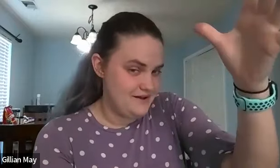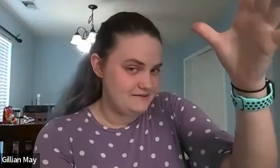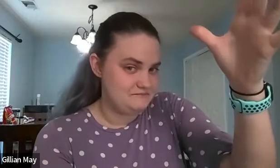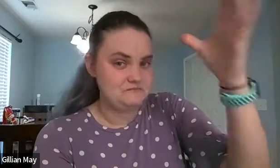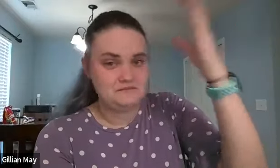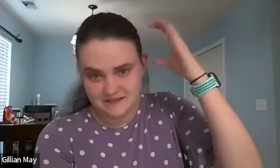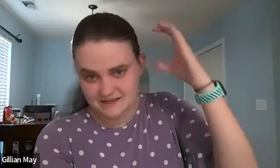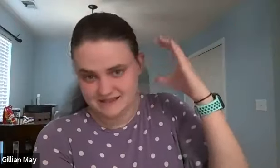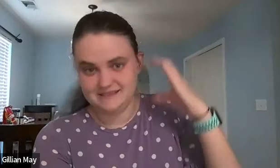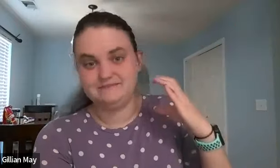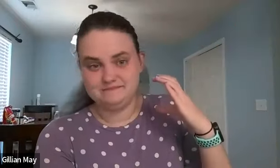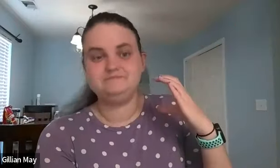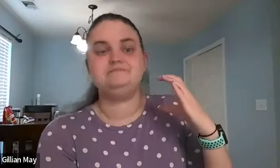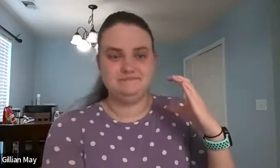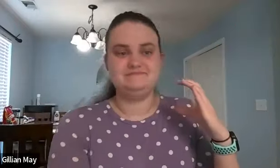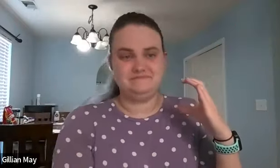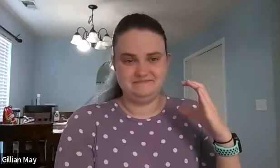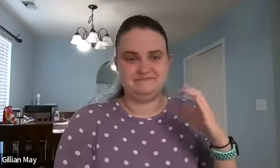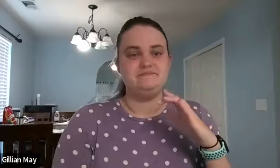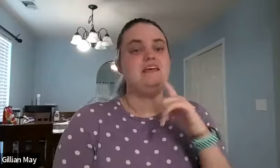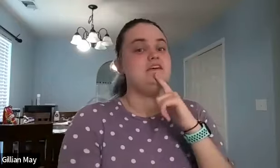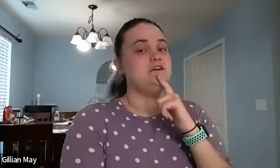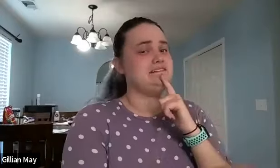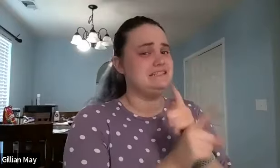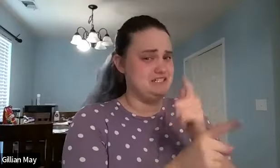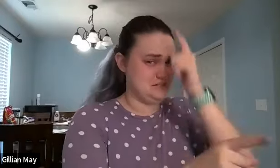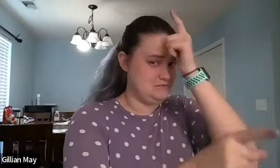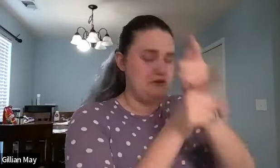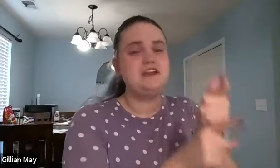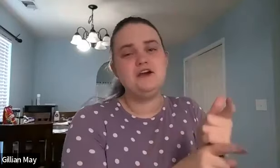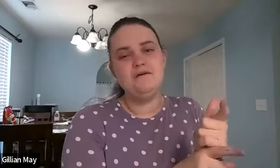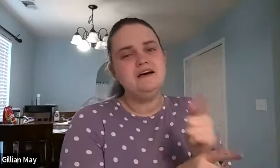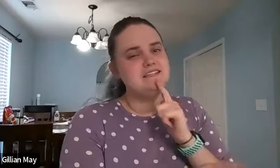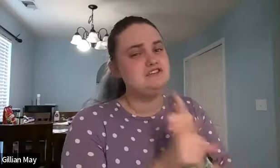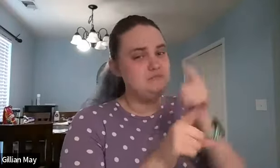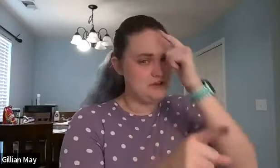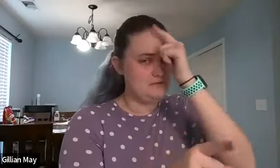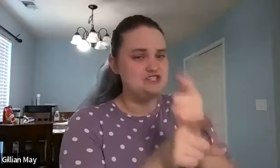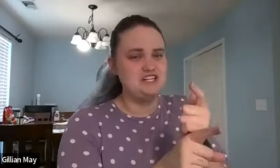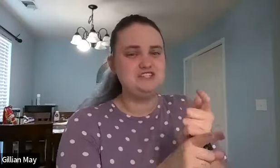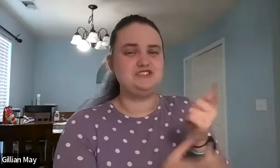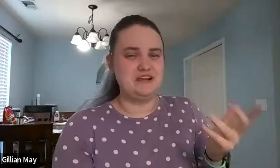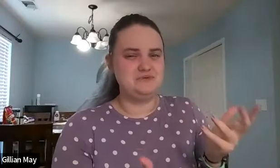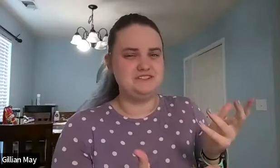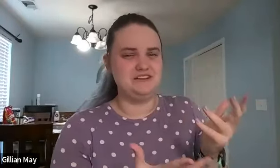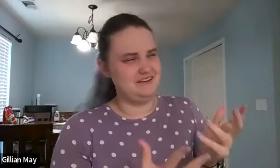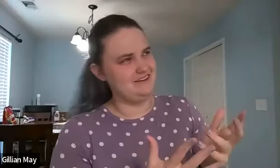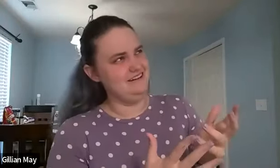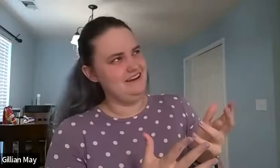grandpa, cousin. And then our sister, brother. I know, sister and brother was such a strange one to learn